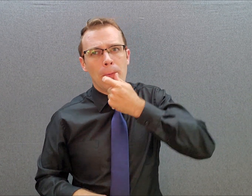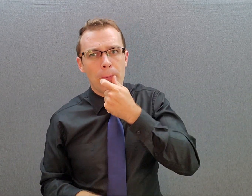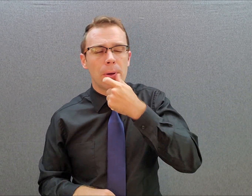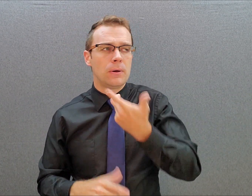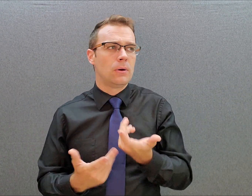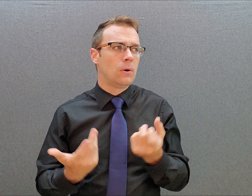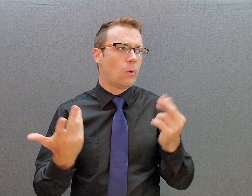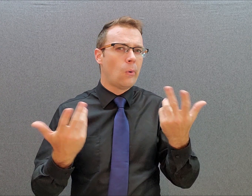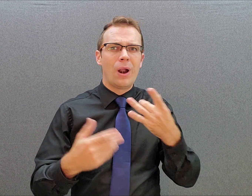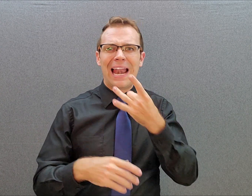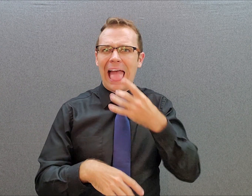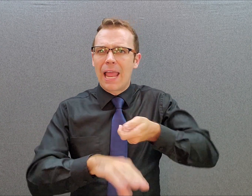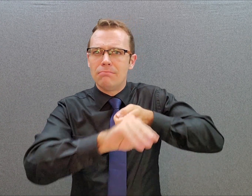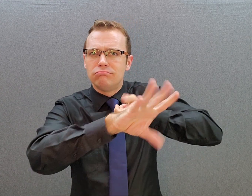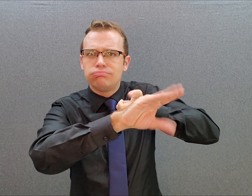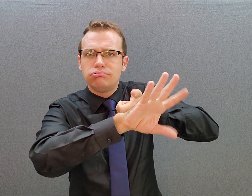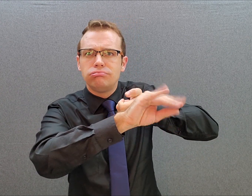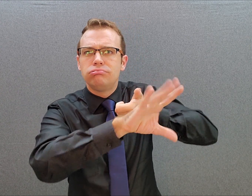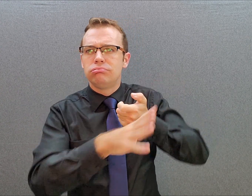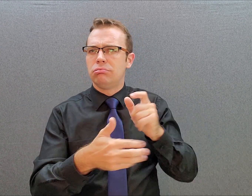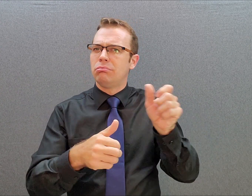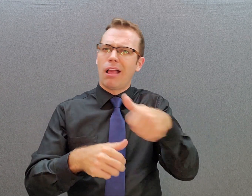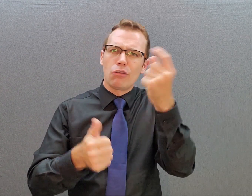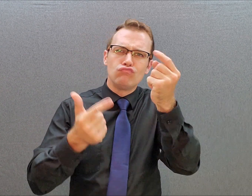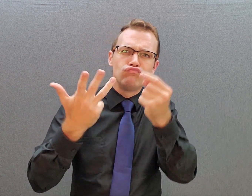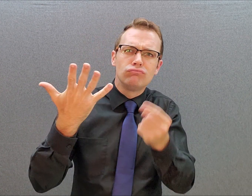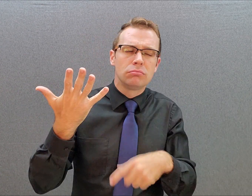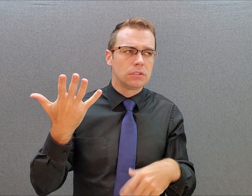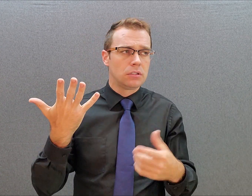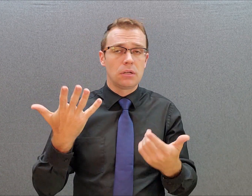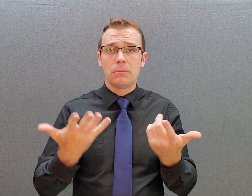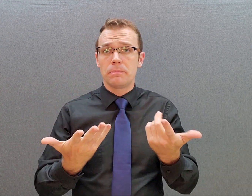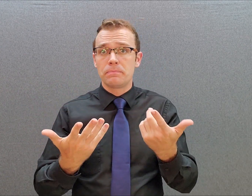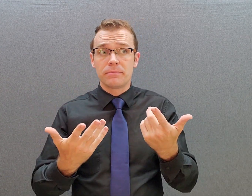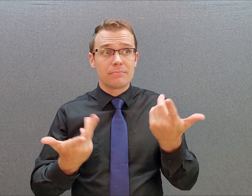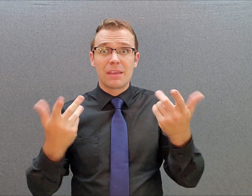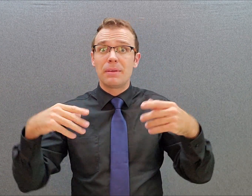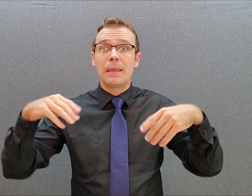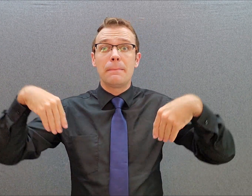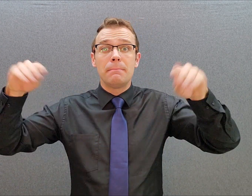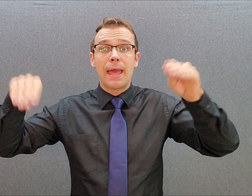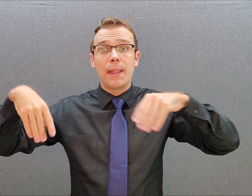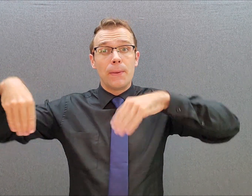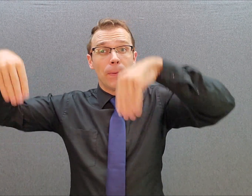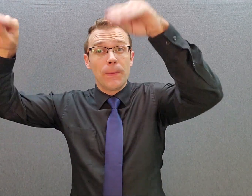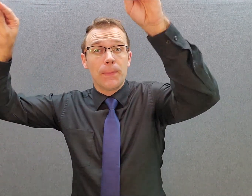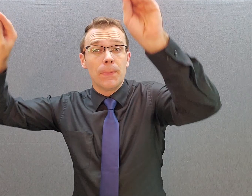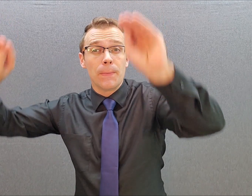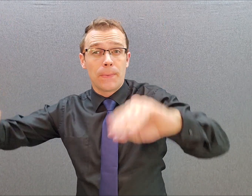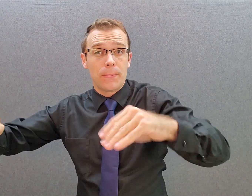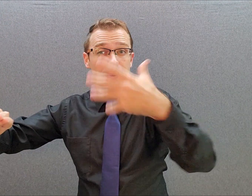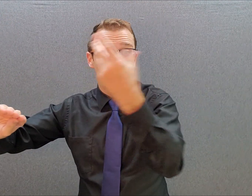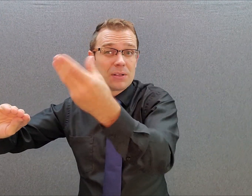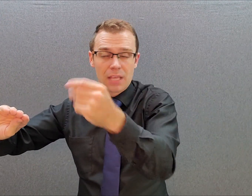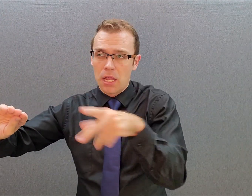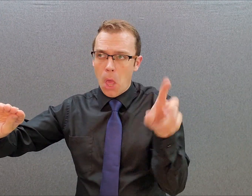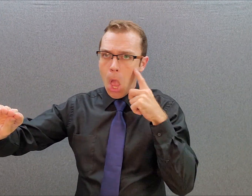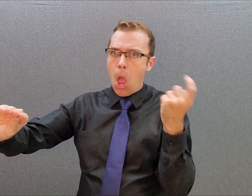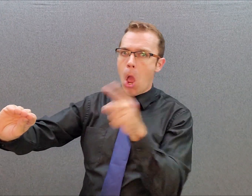or high-pitched noisemaker. Visual signals should include hanging a sheet outside your window. Give the members of